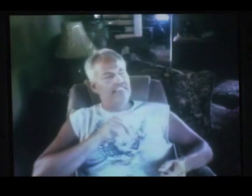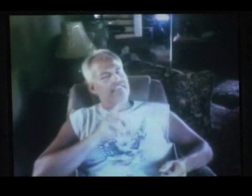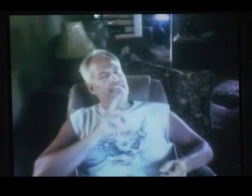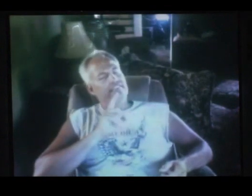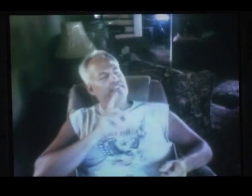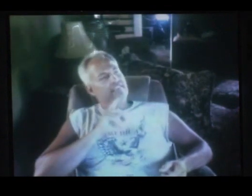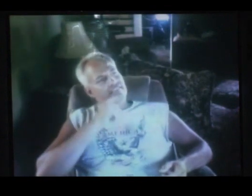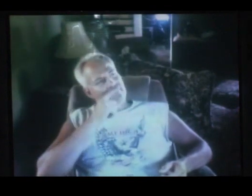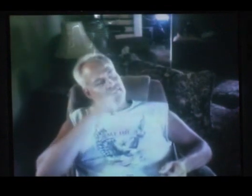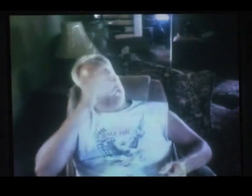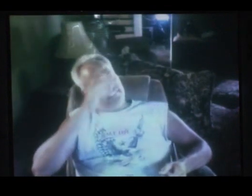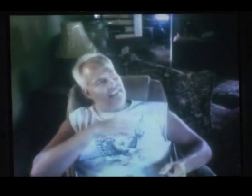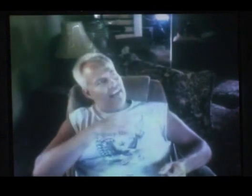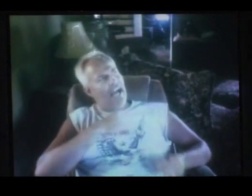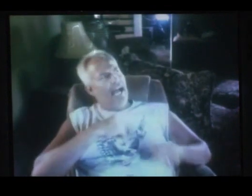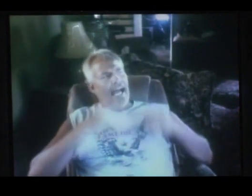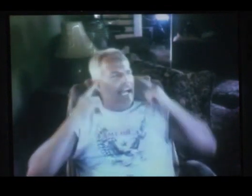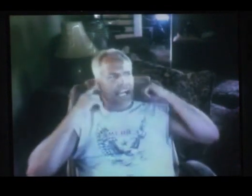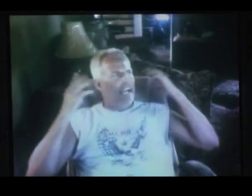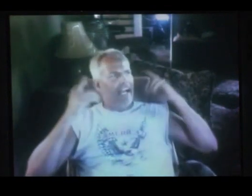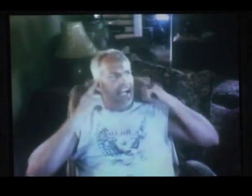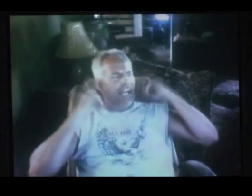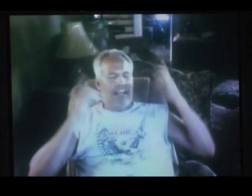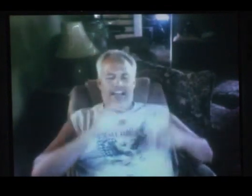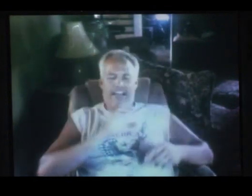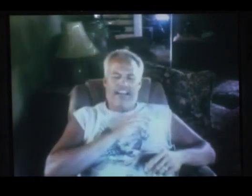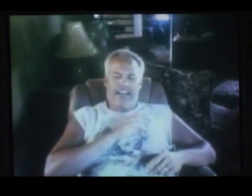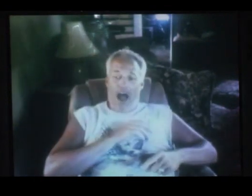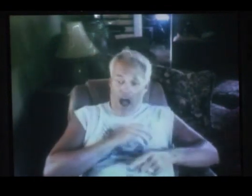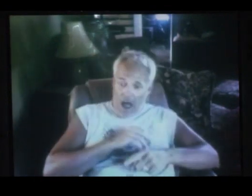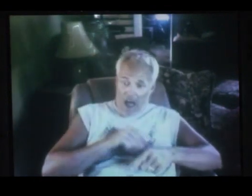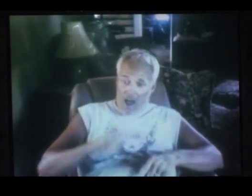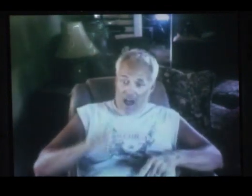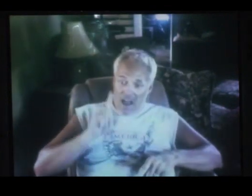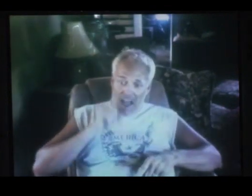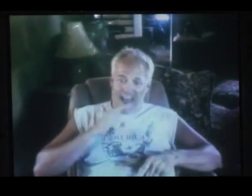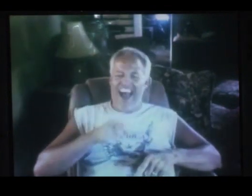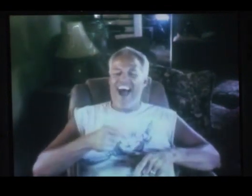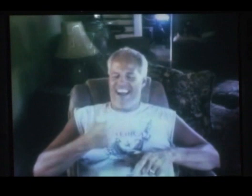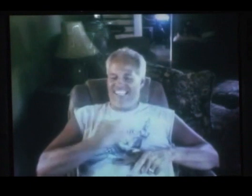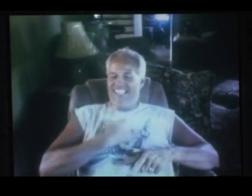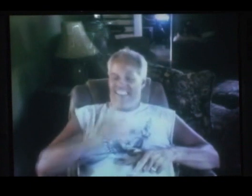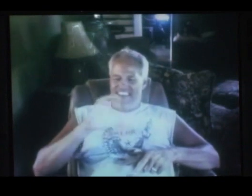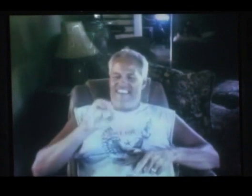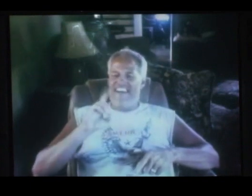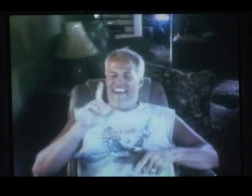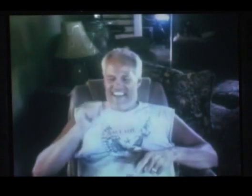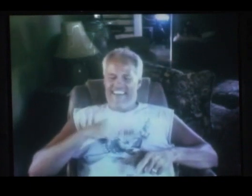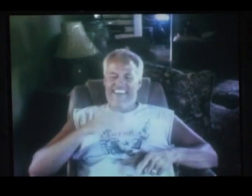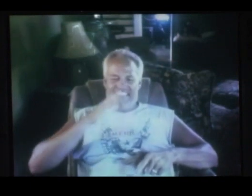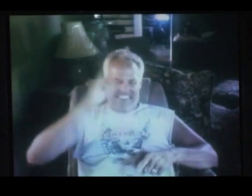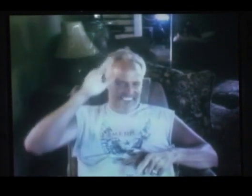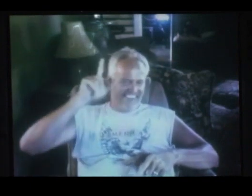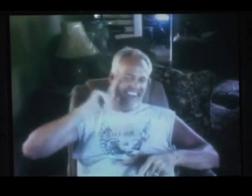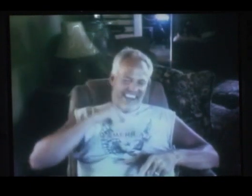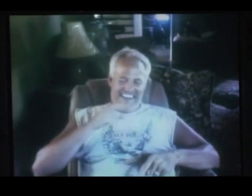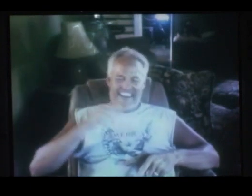talking, and he decides, huh, yeah, I can't hear, you know, and he goes, oh, you're deaf? That's so cool, I'm a coda, you know,